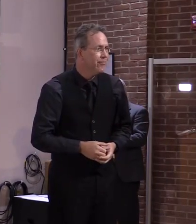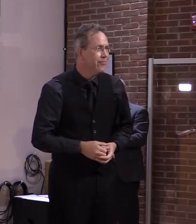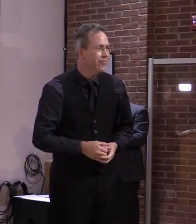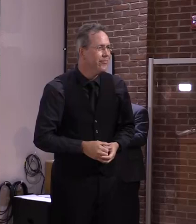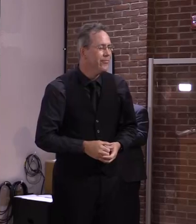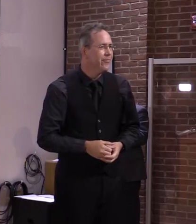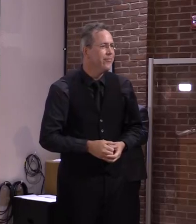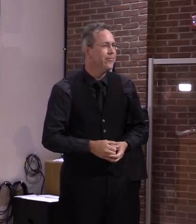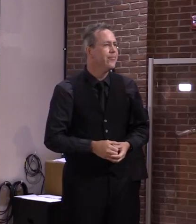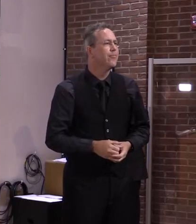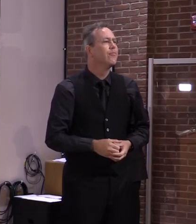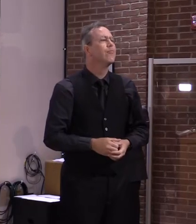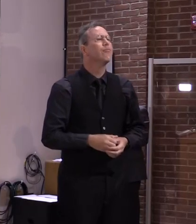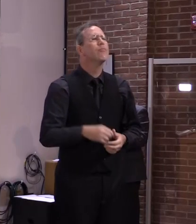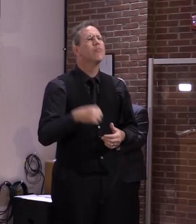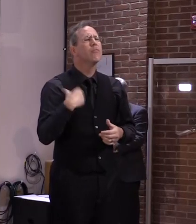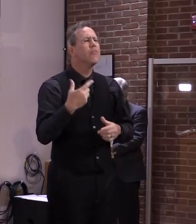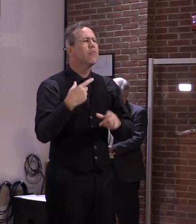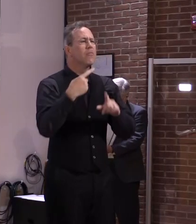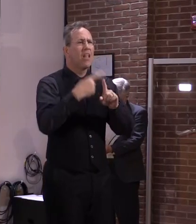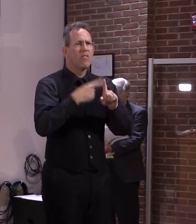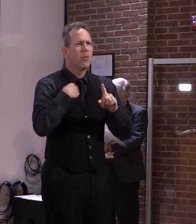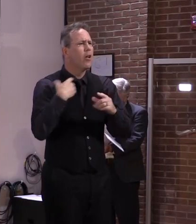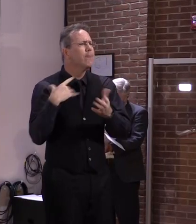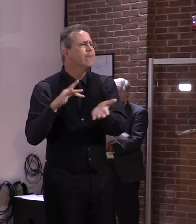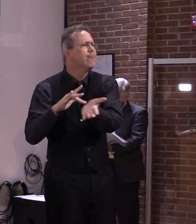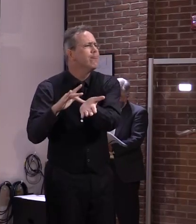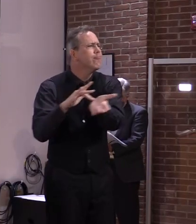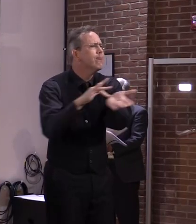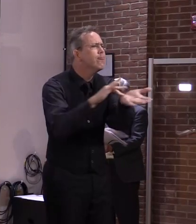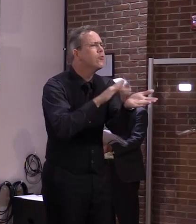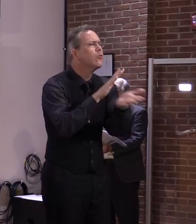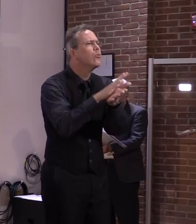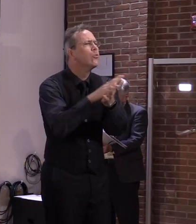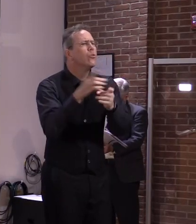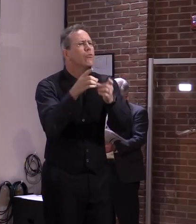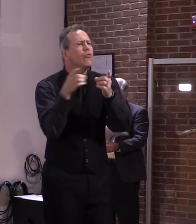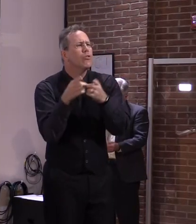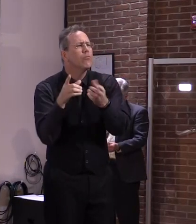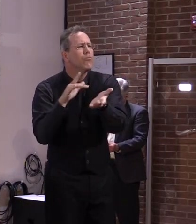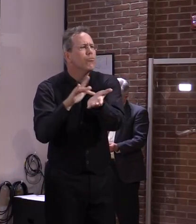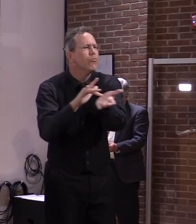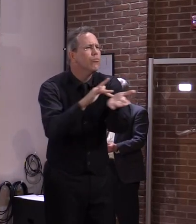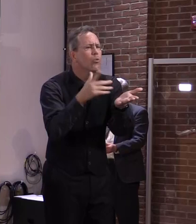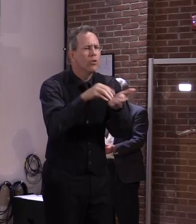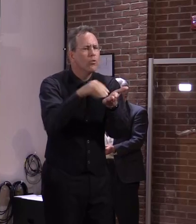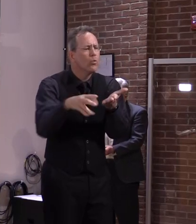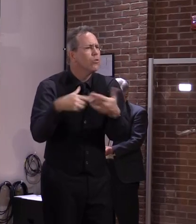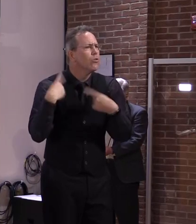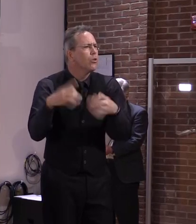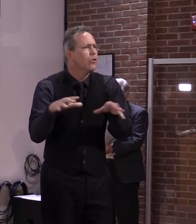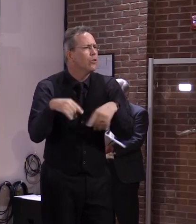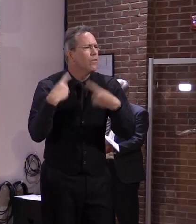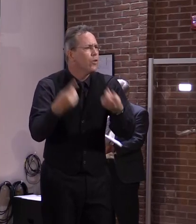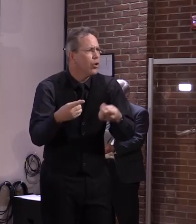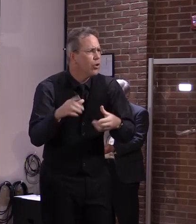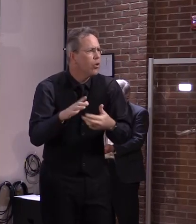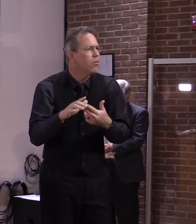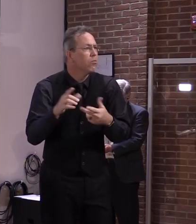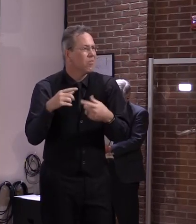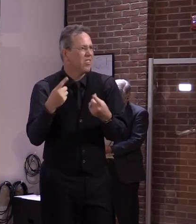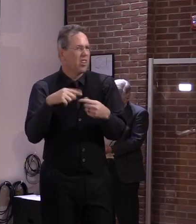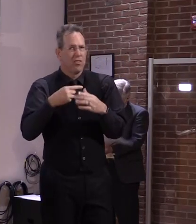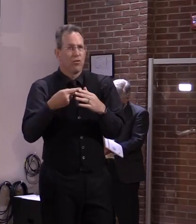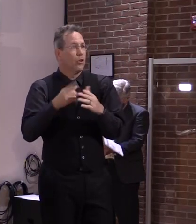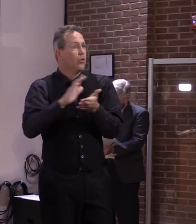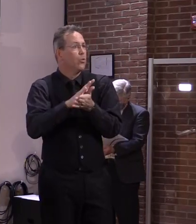Every month, we survey our schools to understand the types of learning that they offer. We've been doing the survey since the beginning of the school year, and we administer the survey